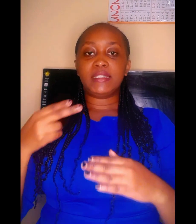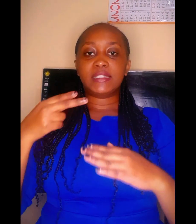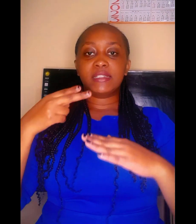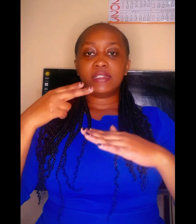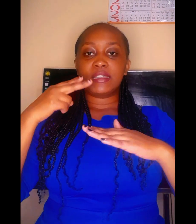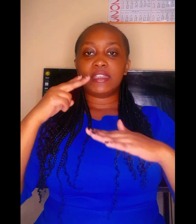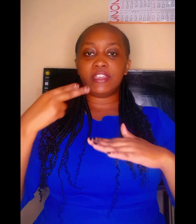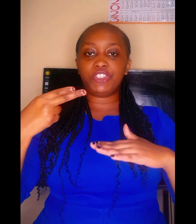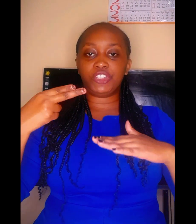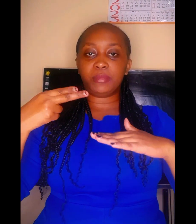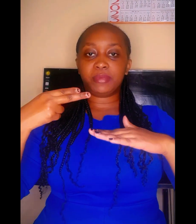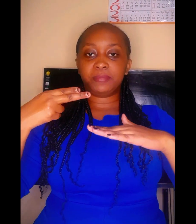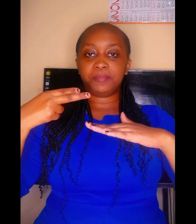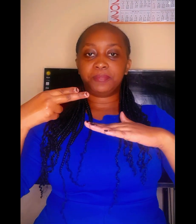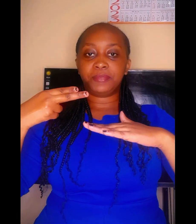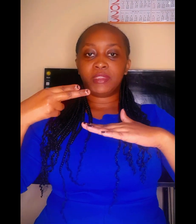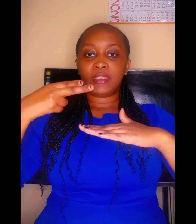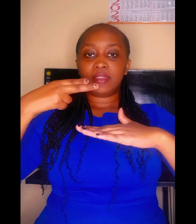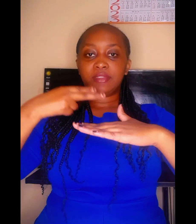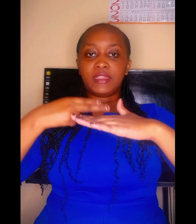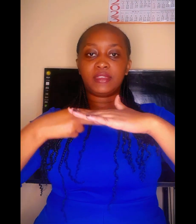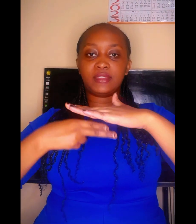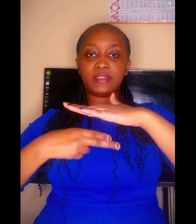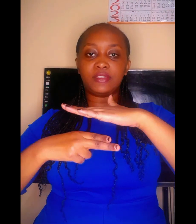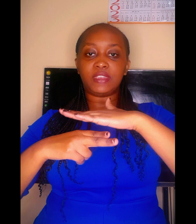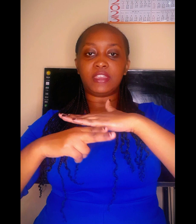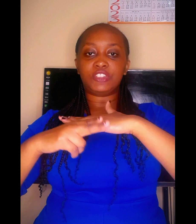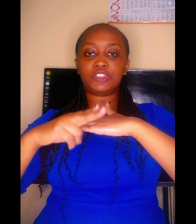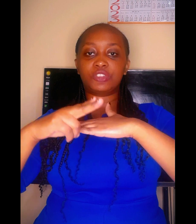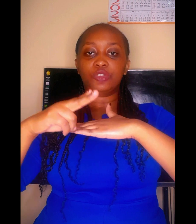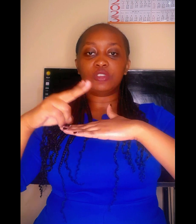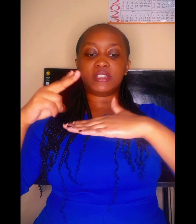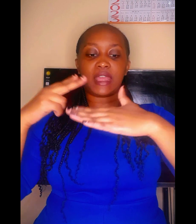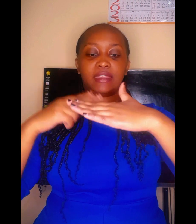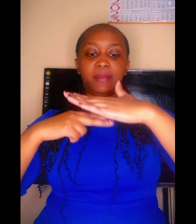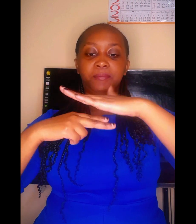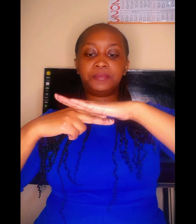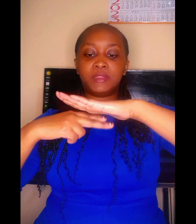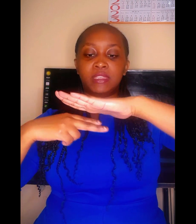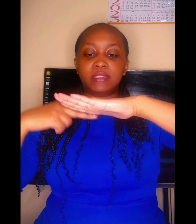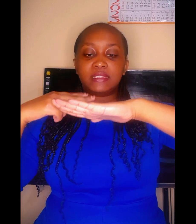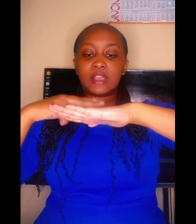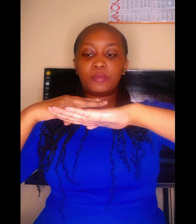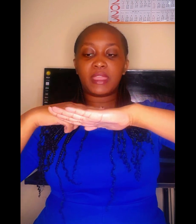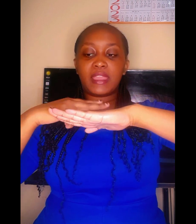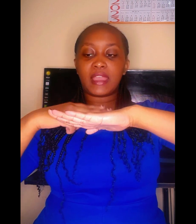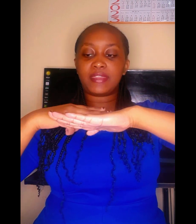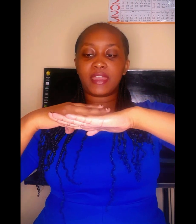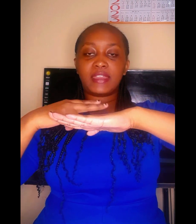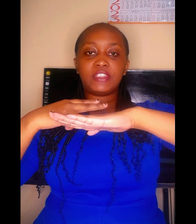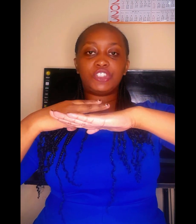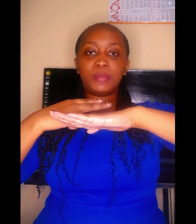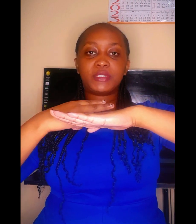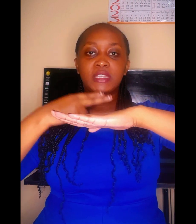it's H shape. Then the H goes under. This is how my other hand is shaped.